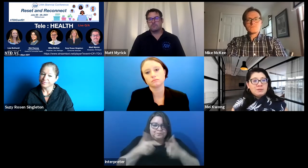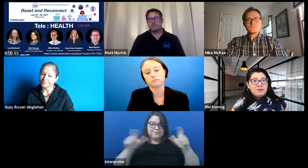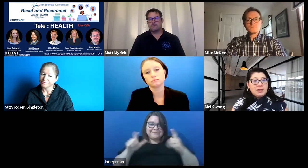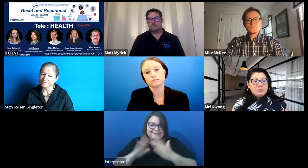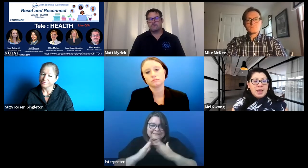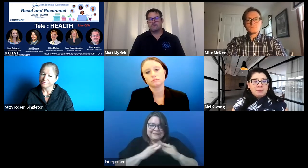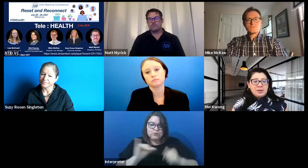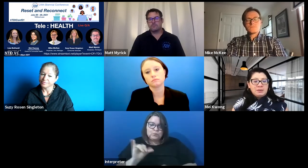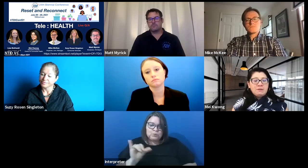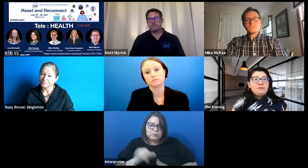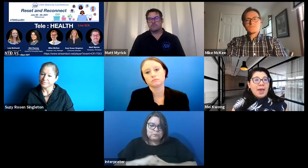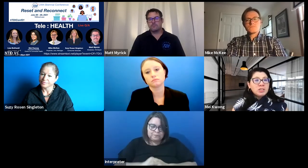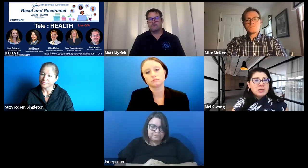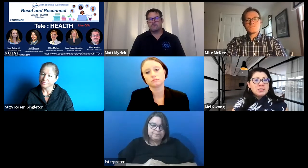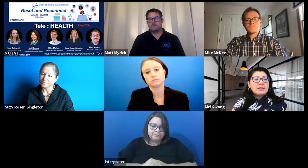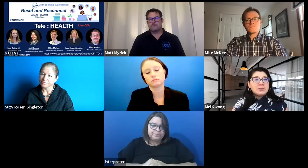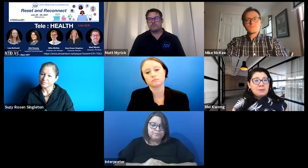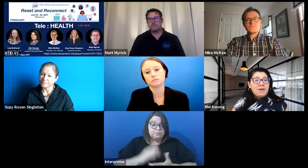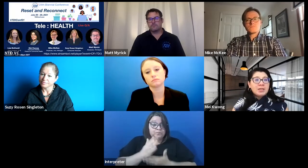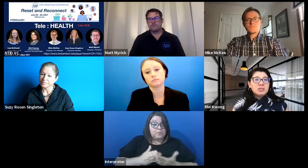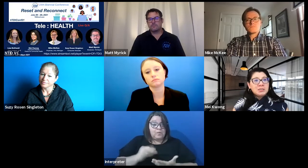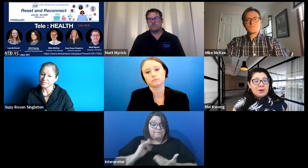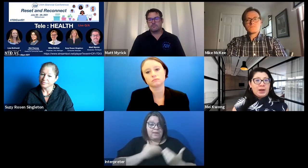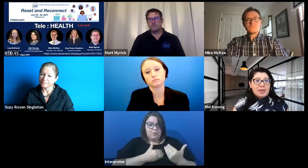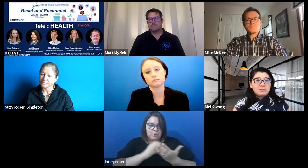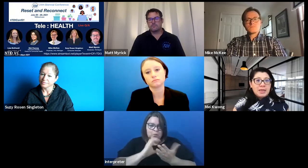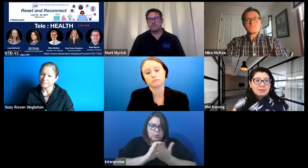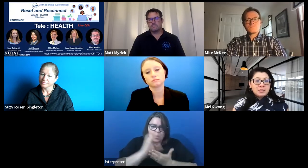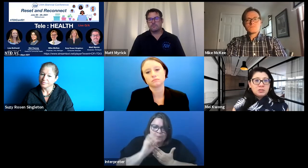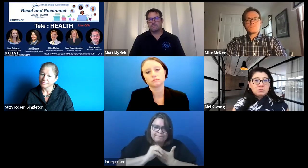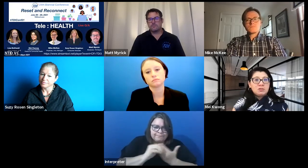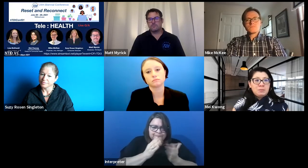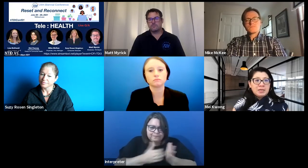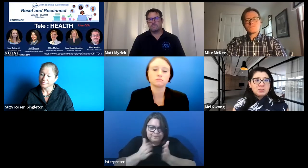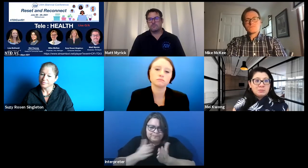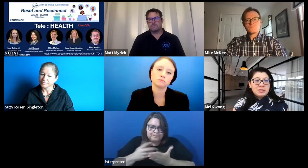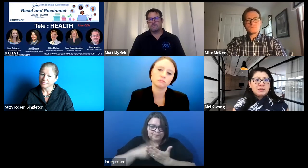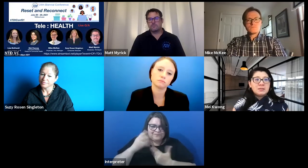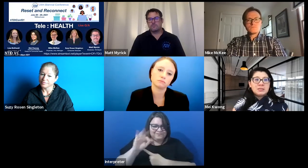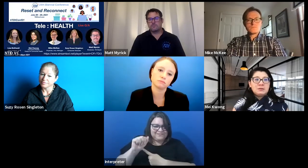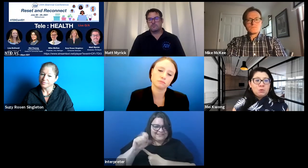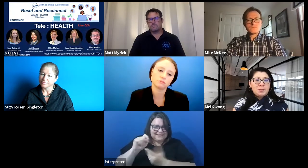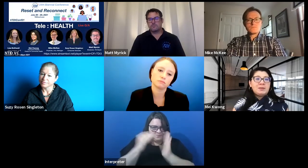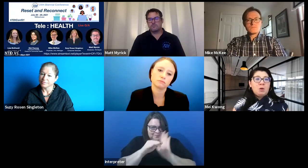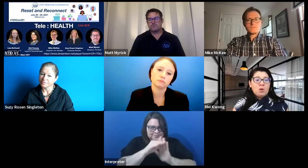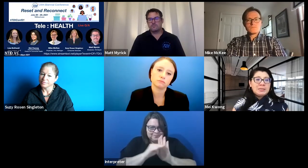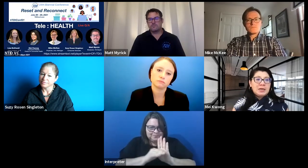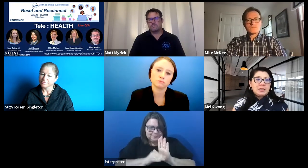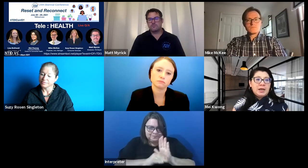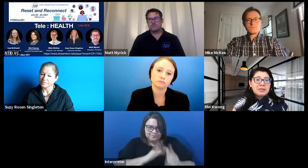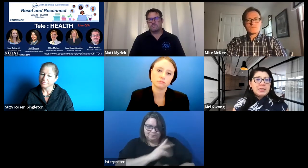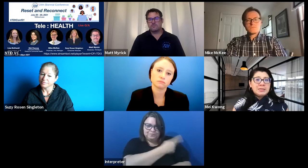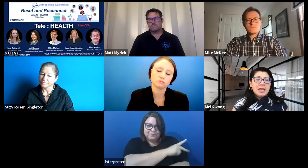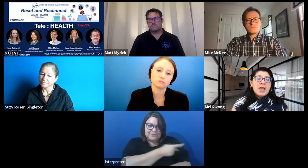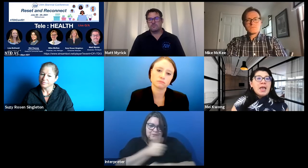that we've developed have been fact sheets, and some fact sheets that are aimed at the consumer, the patient themselves, just informing them on what